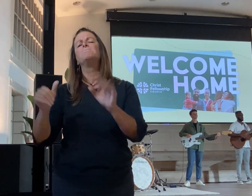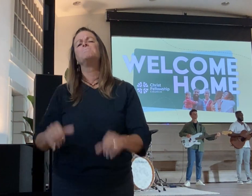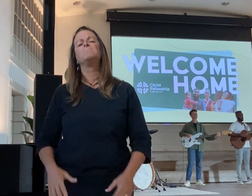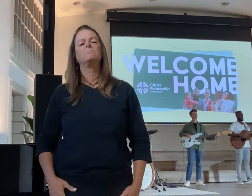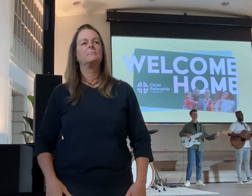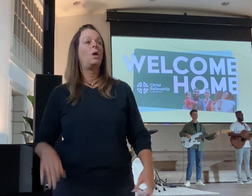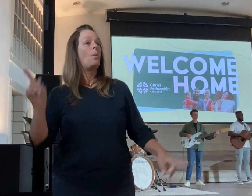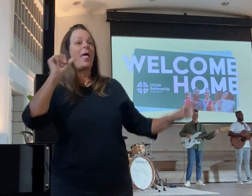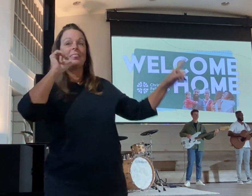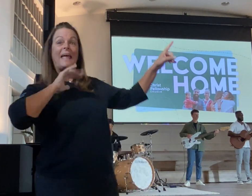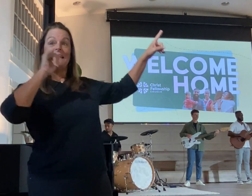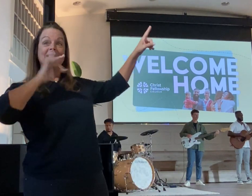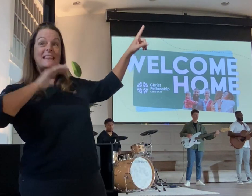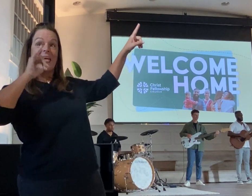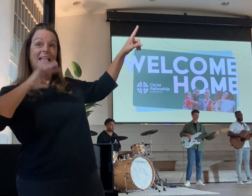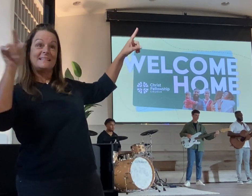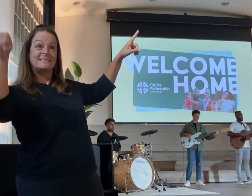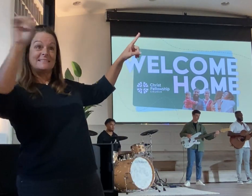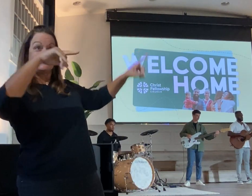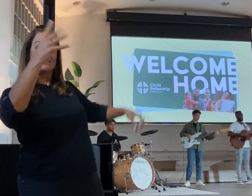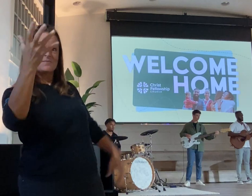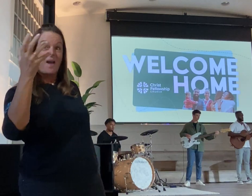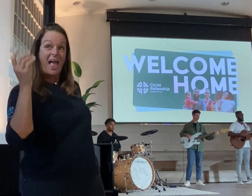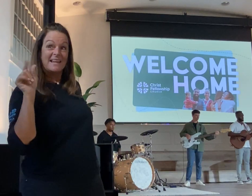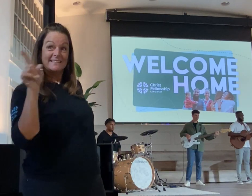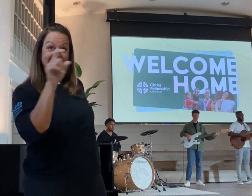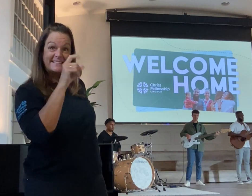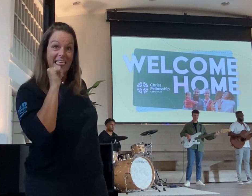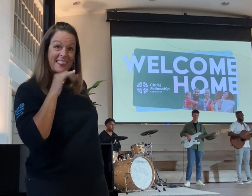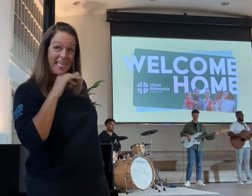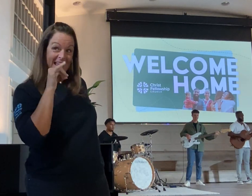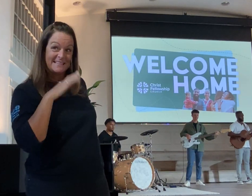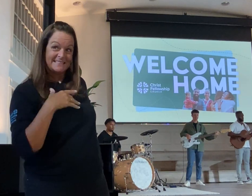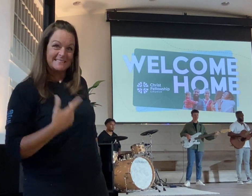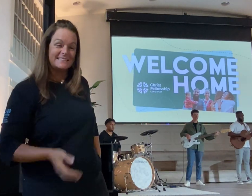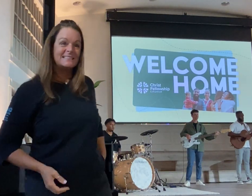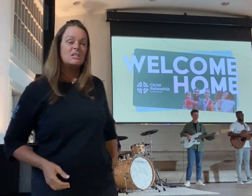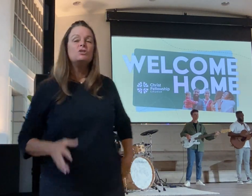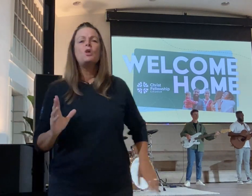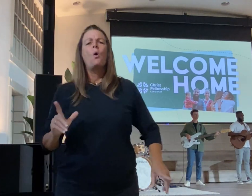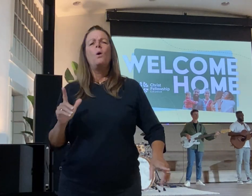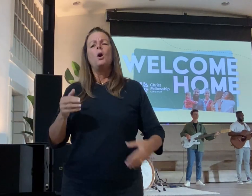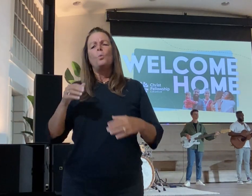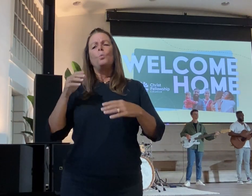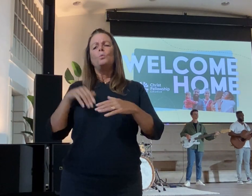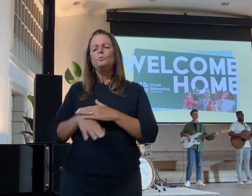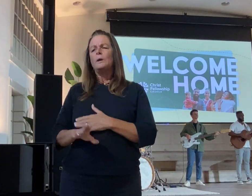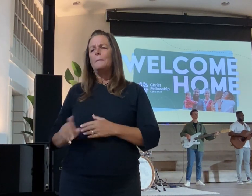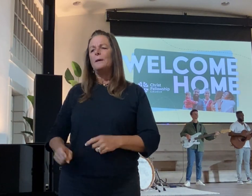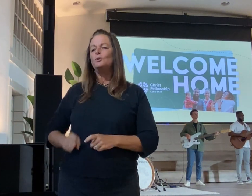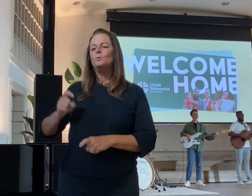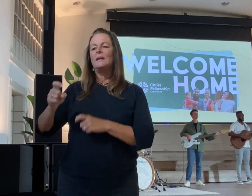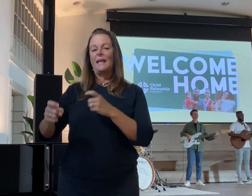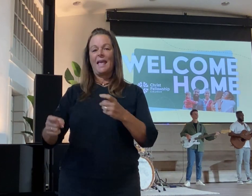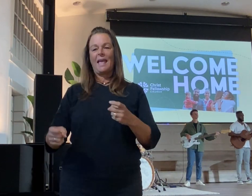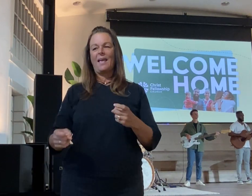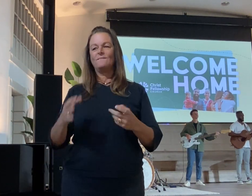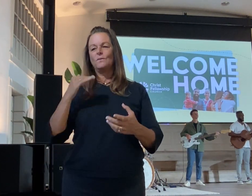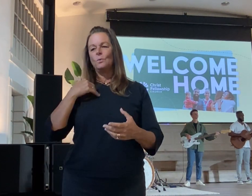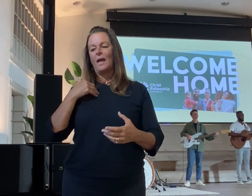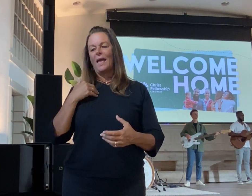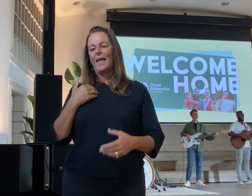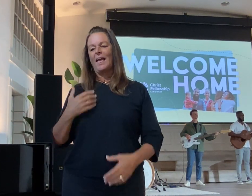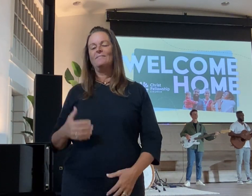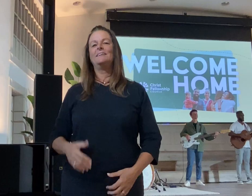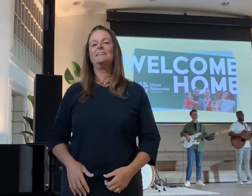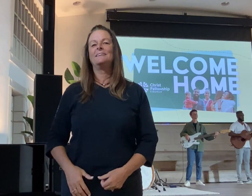ladies? I do not hear you. That's awesome. You all received something on the way in. And guys, I don't know if they gave one to you, but